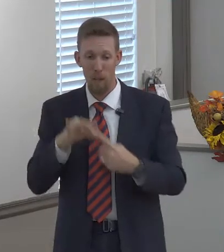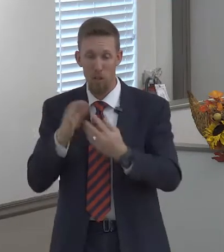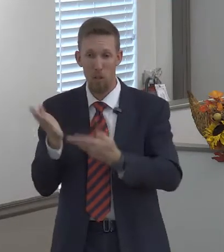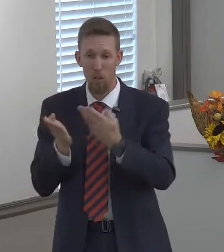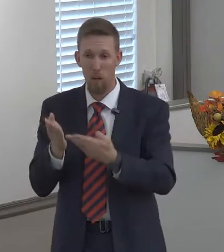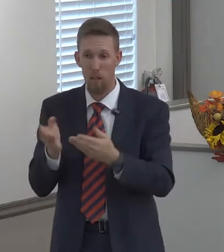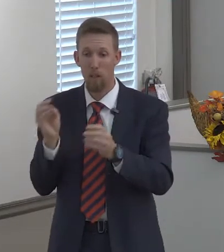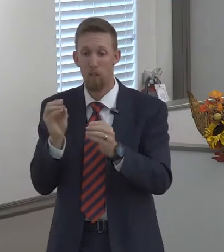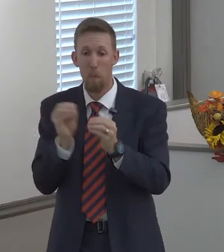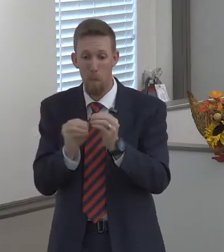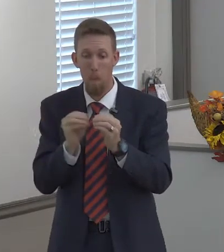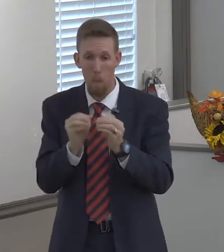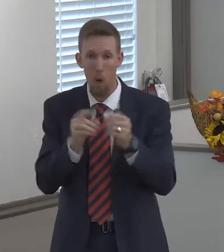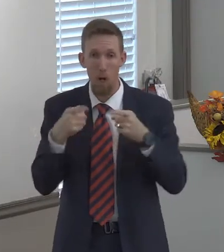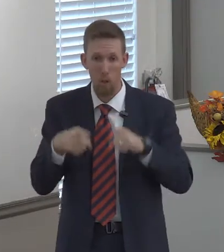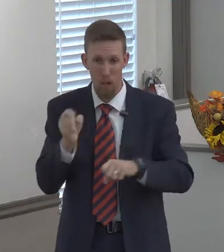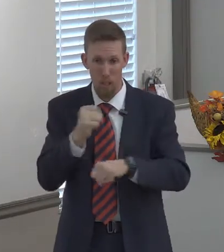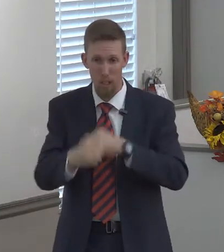treated decently.